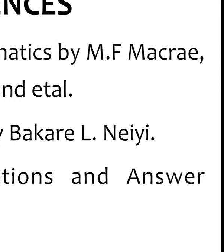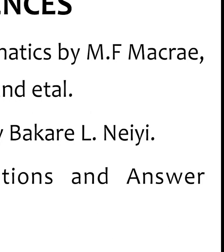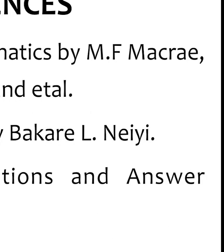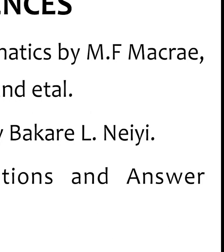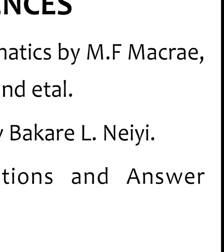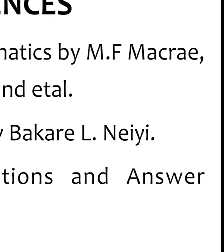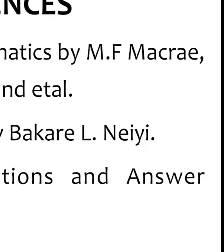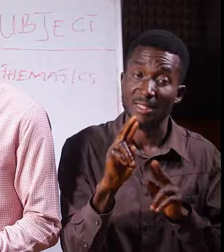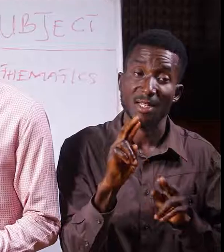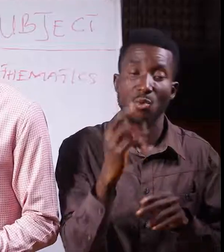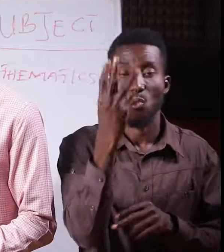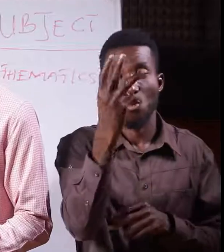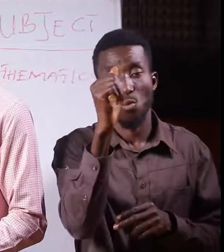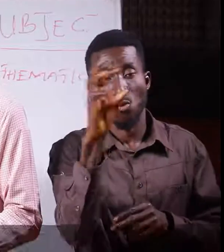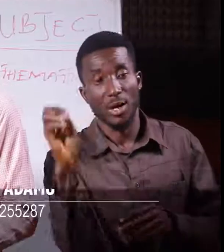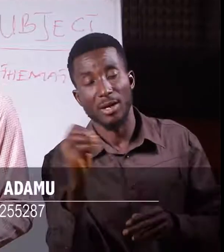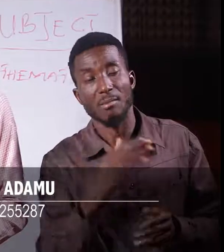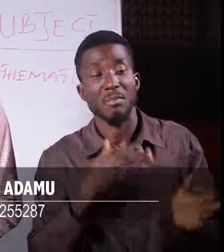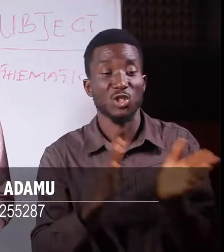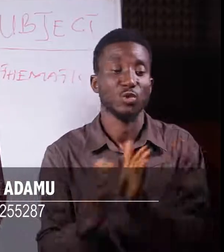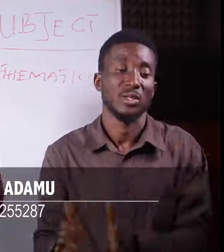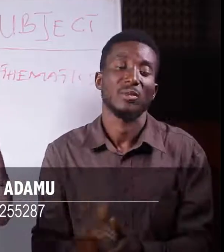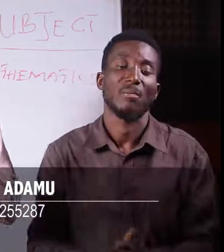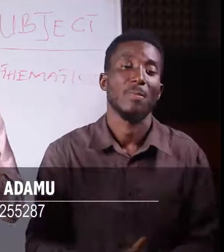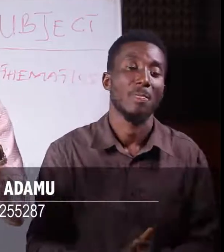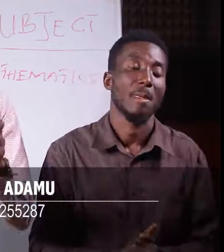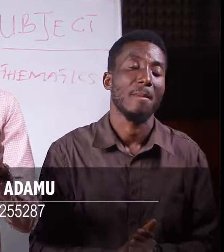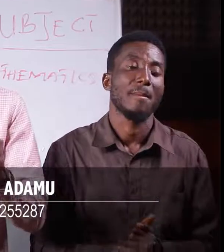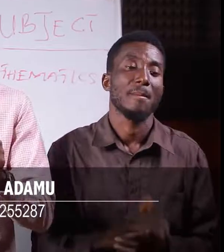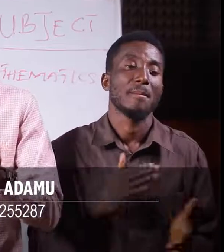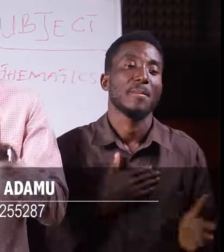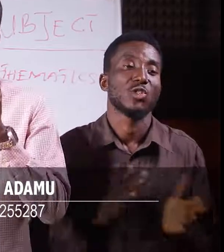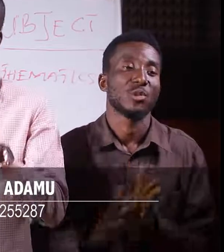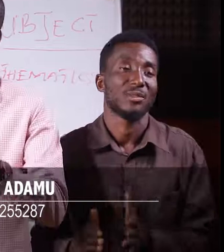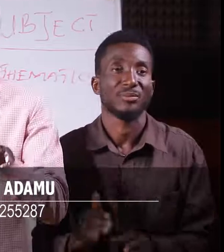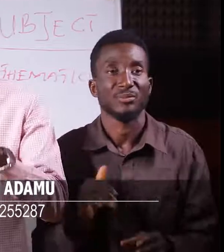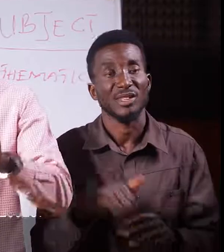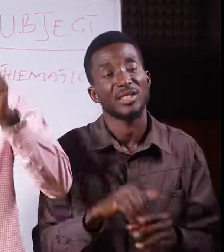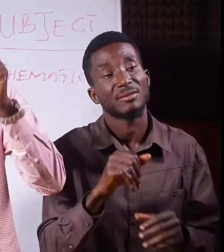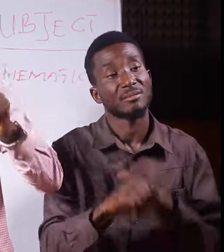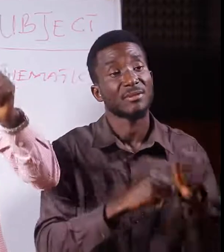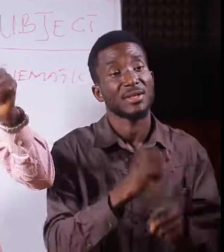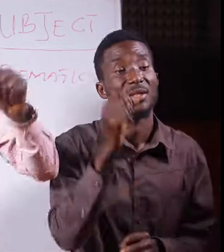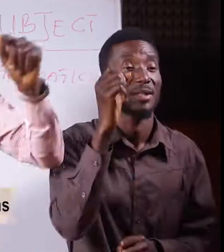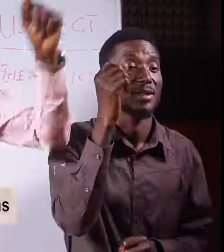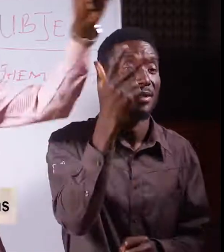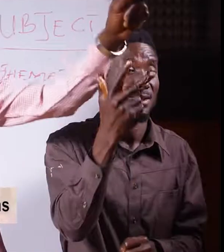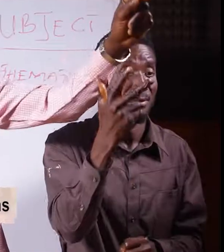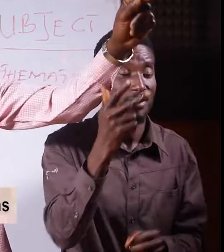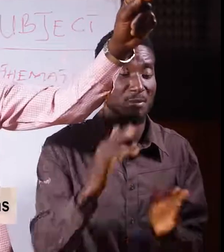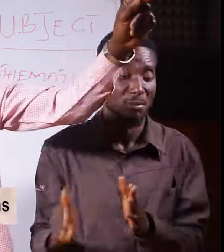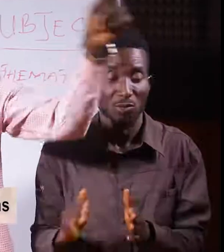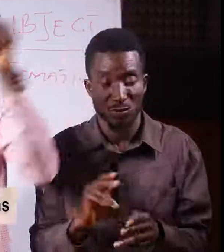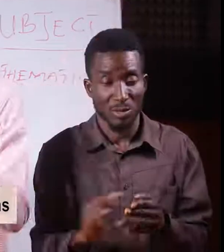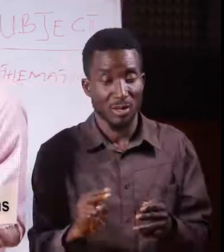YA. My dear student, particularly SS3 that are still preparing to write their